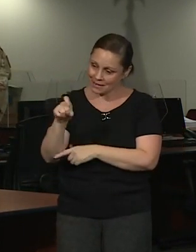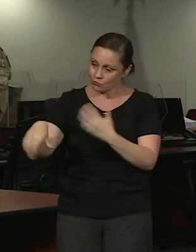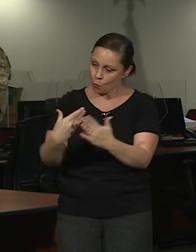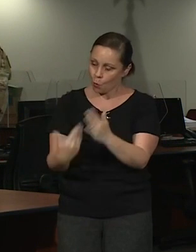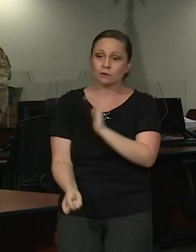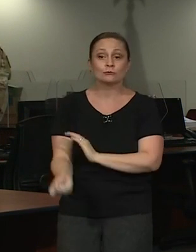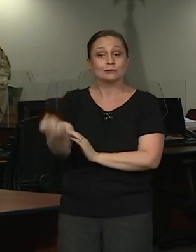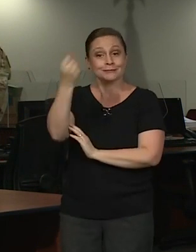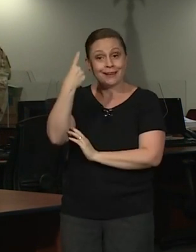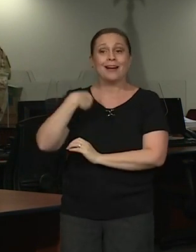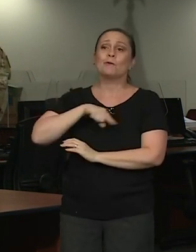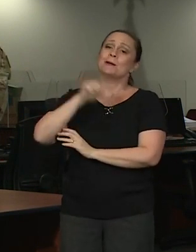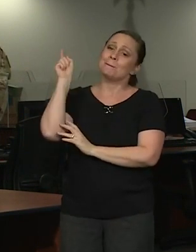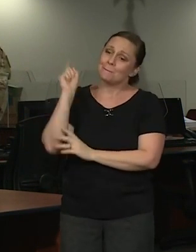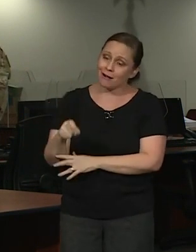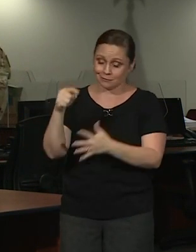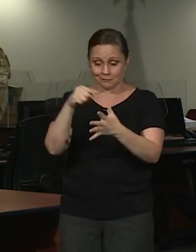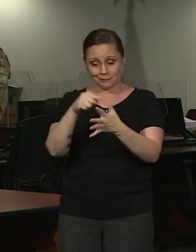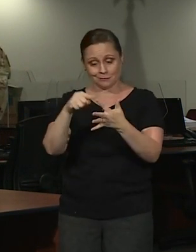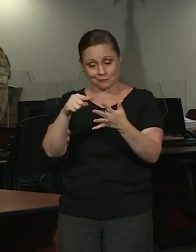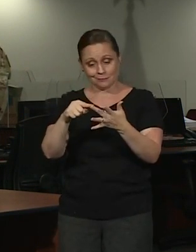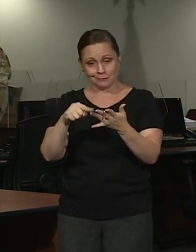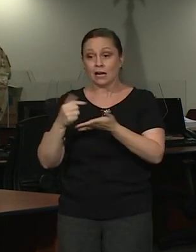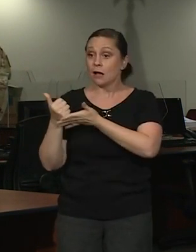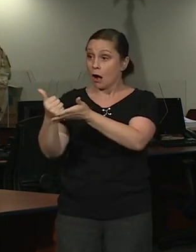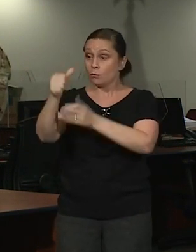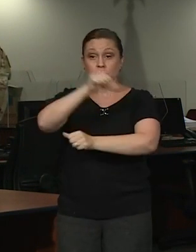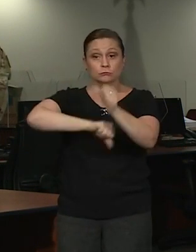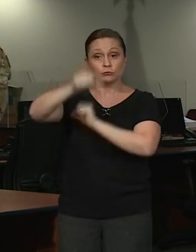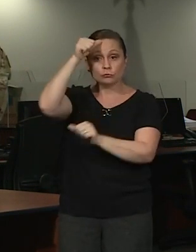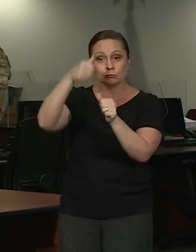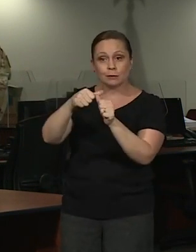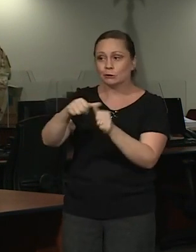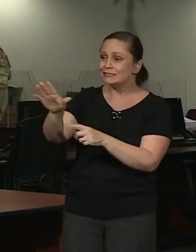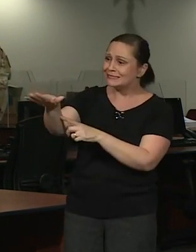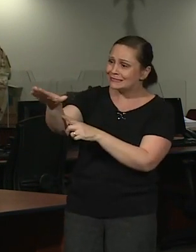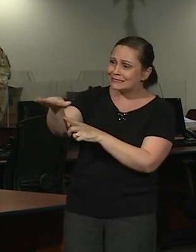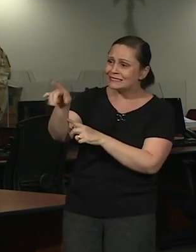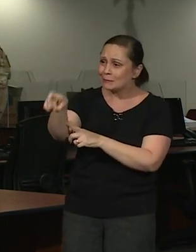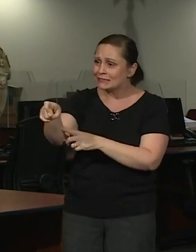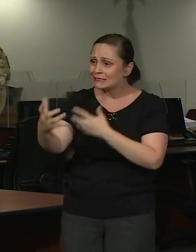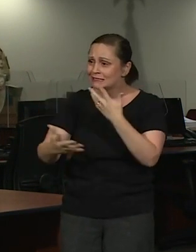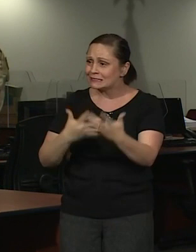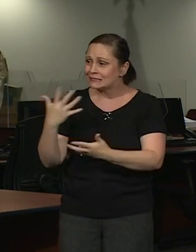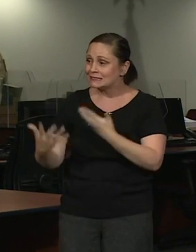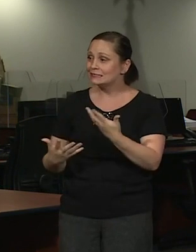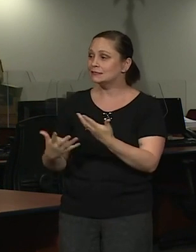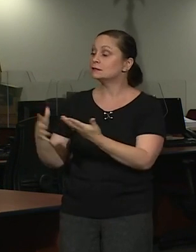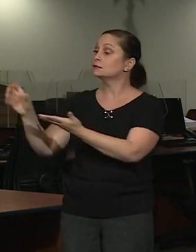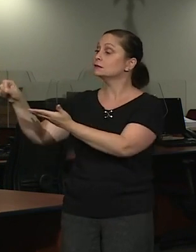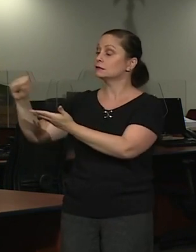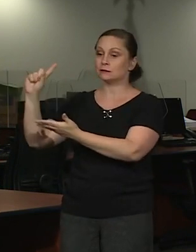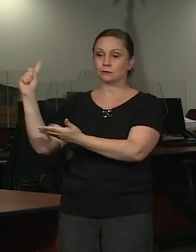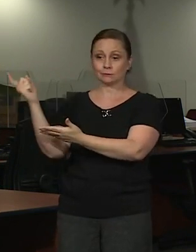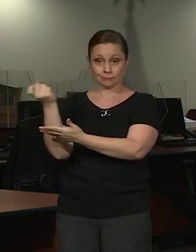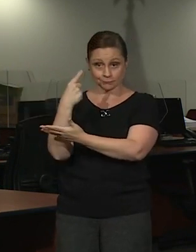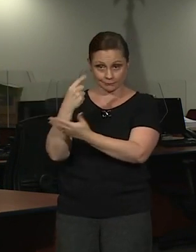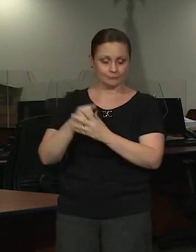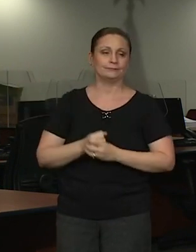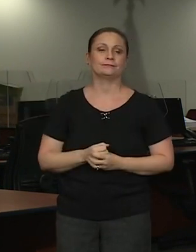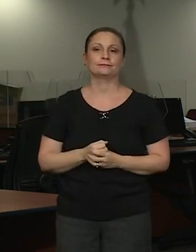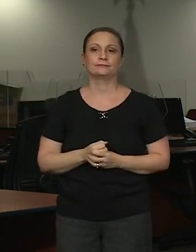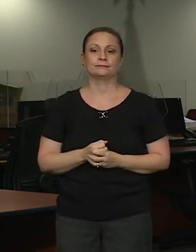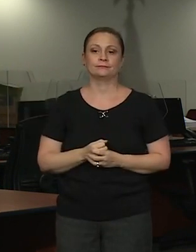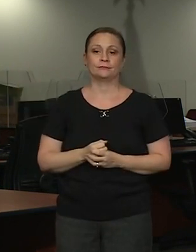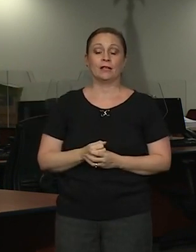we remind each other of that, then we'll begin to make some real progress. Yes, sir. The governors, or not the governors, but the states